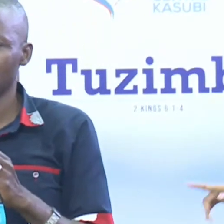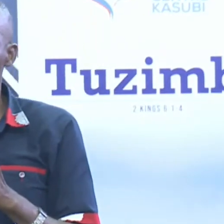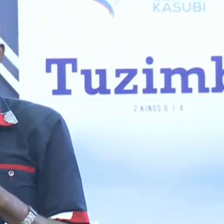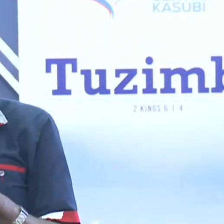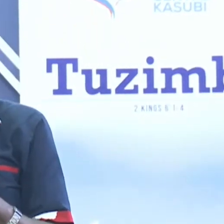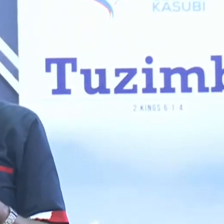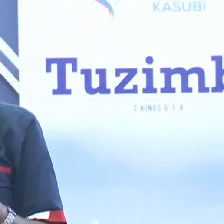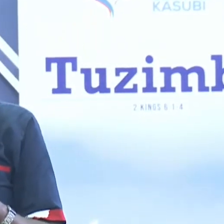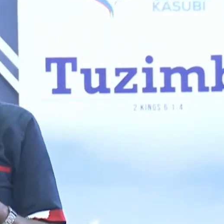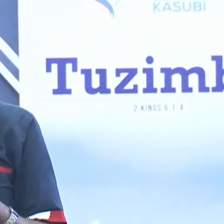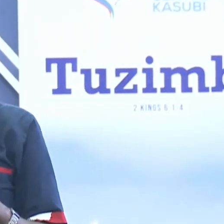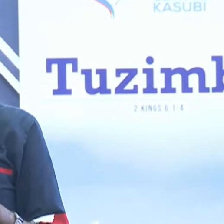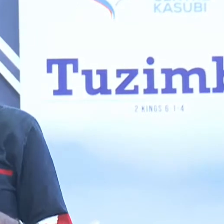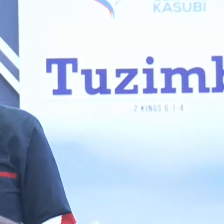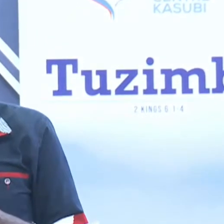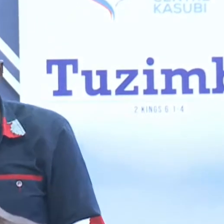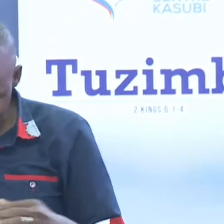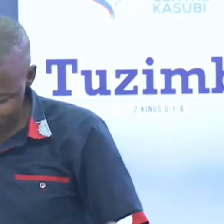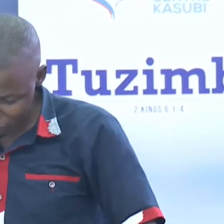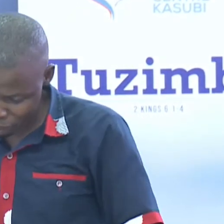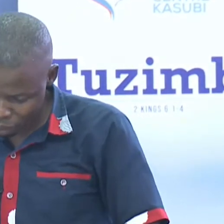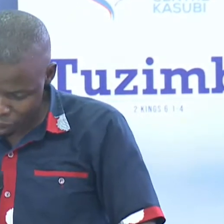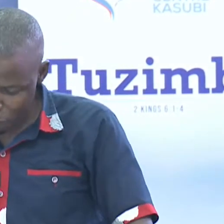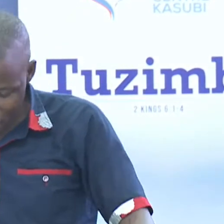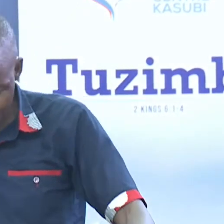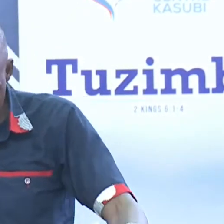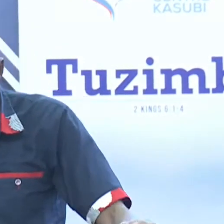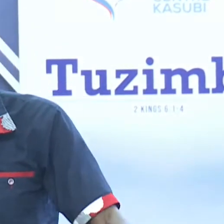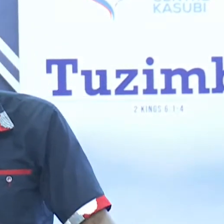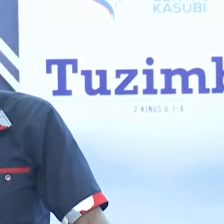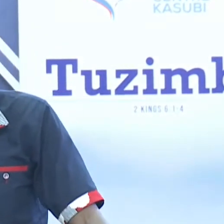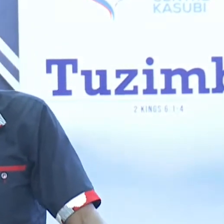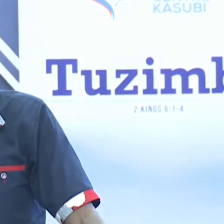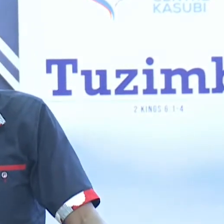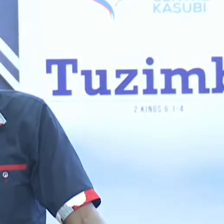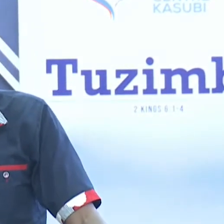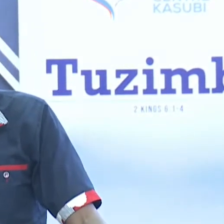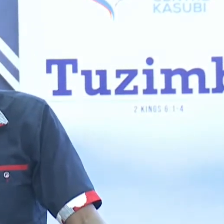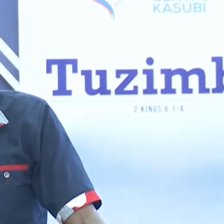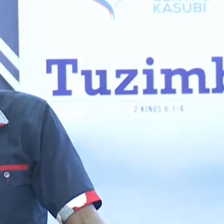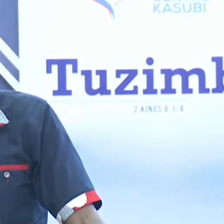necessitated him to dress up Esau. Praise the Lord. Praise the Lord.